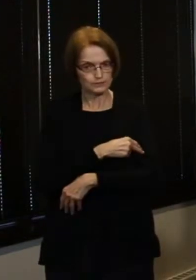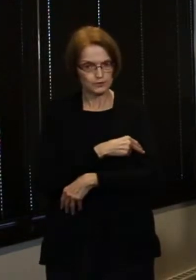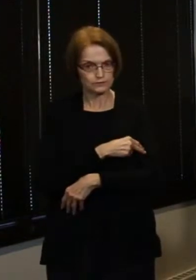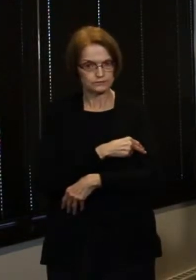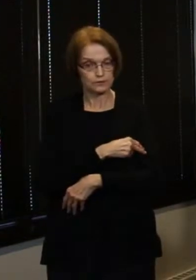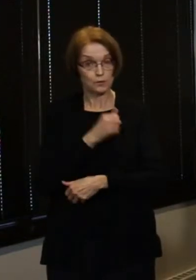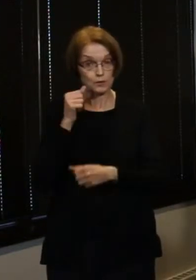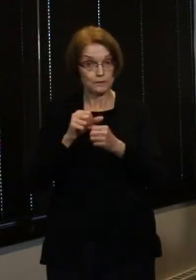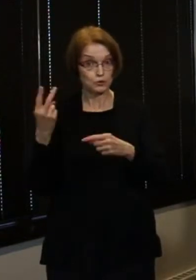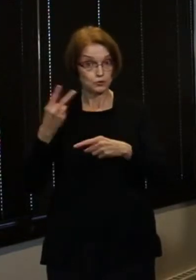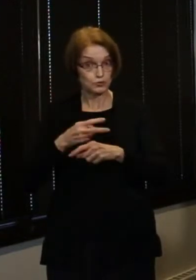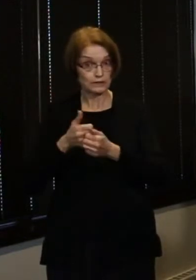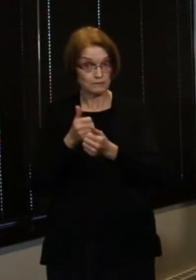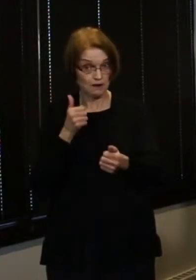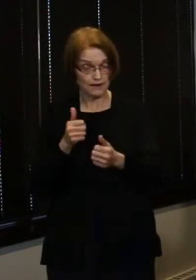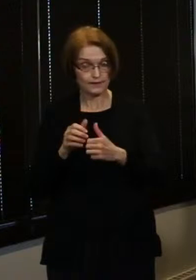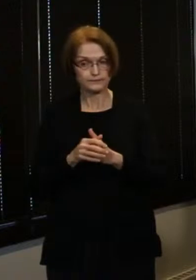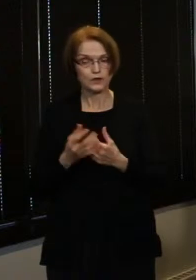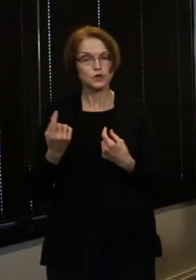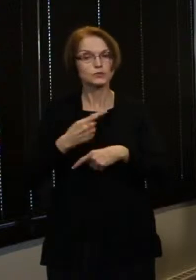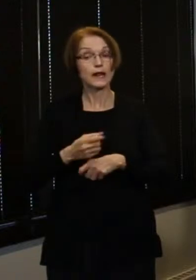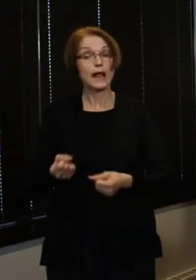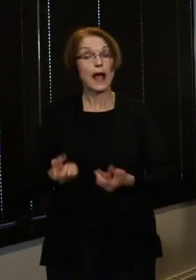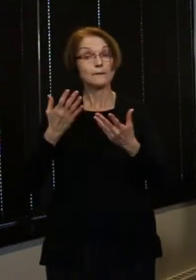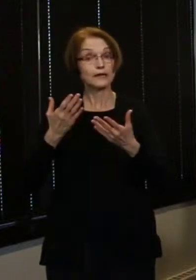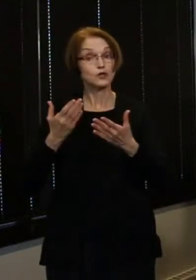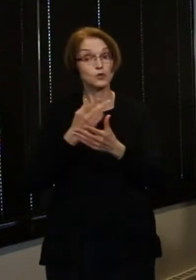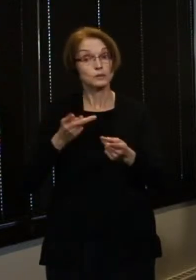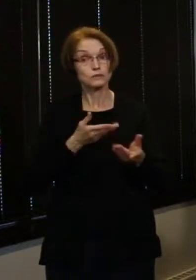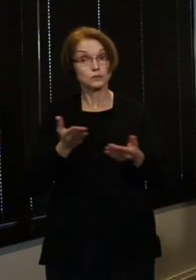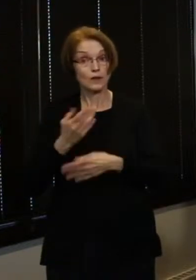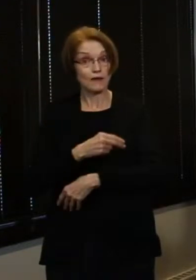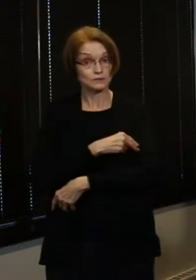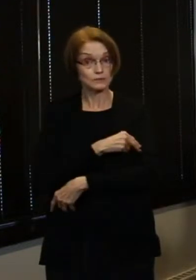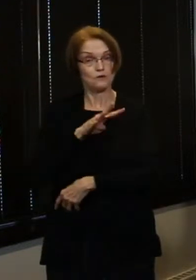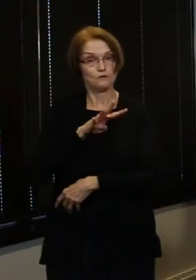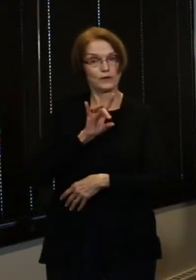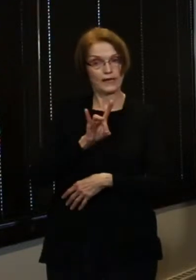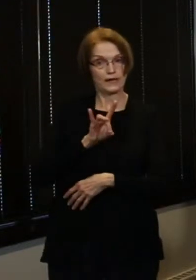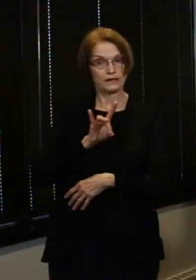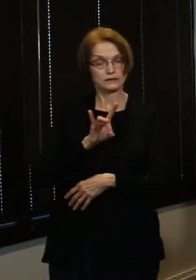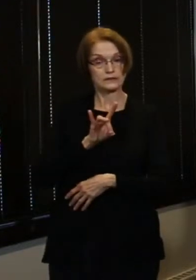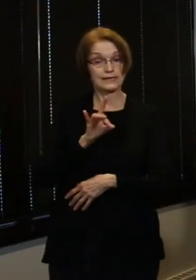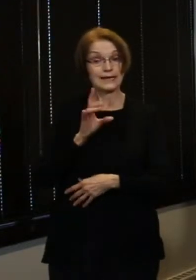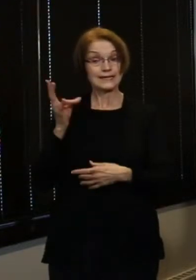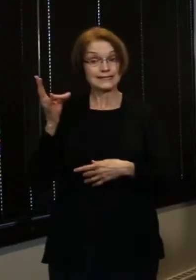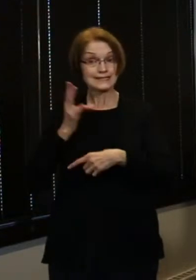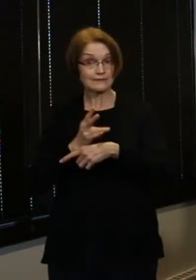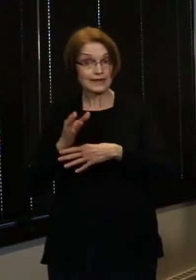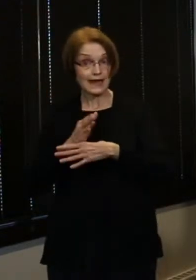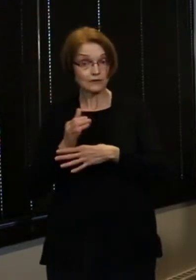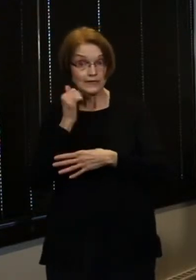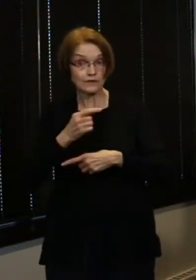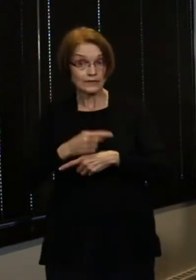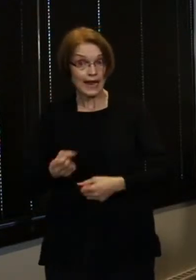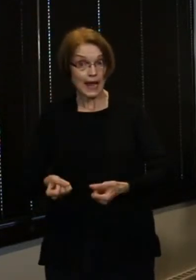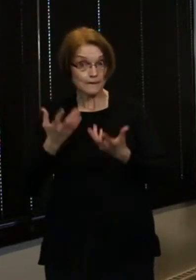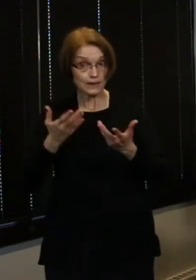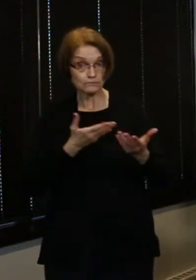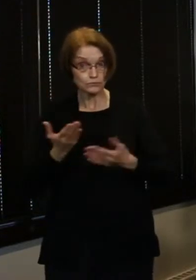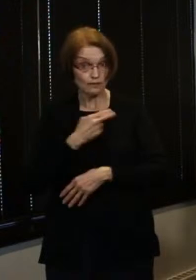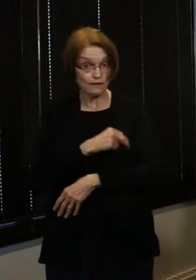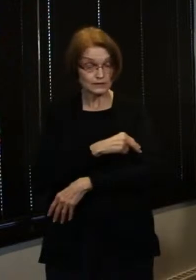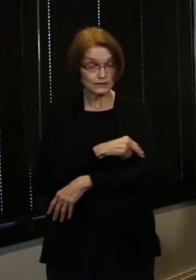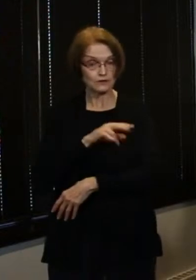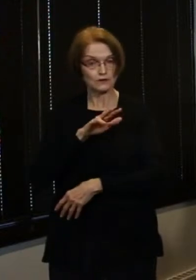hours. Today we're reporting an admissions of 48. And our rolling 7-day average is now 43. So that 48